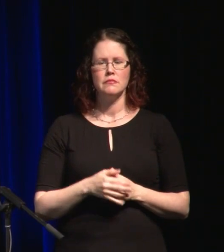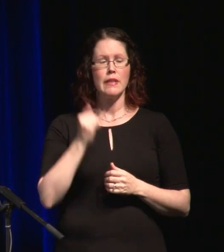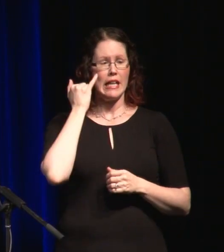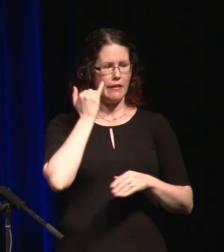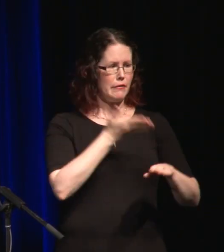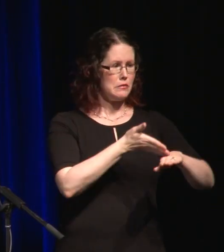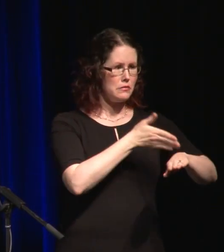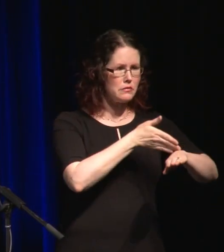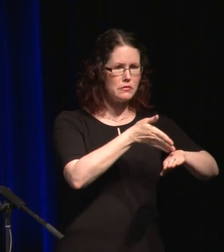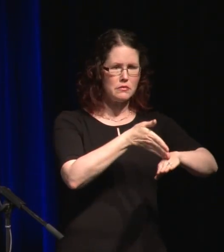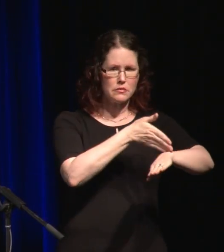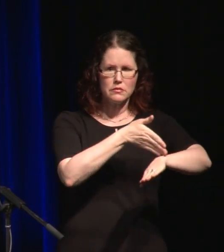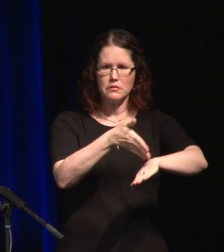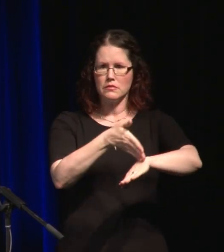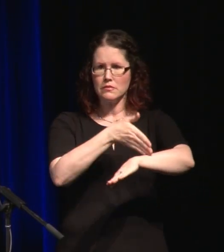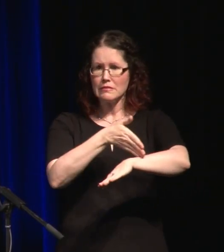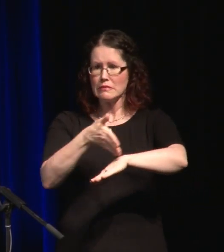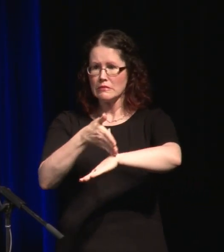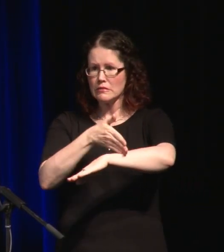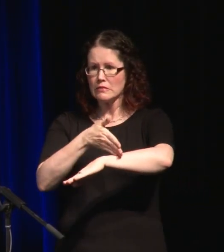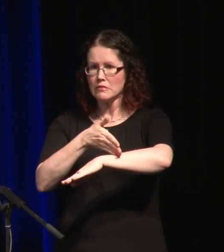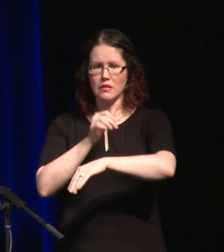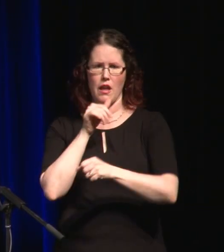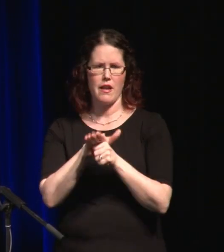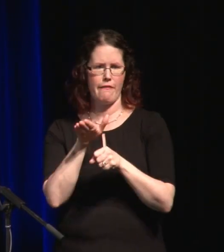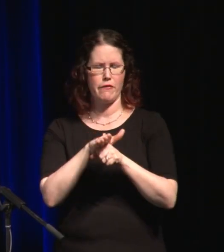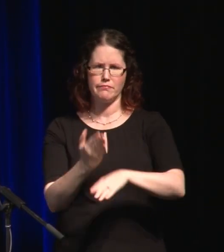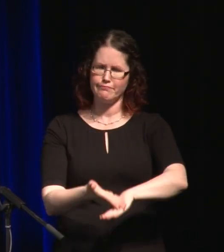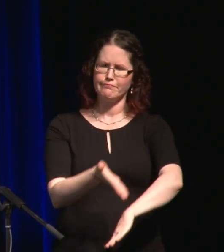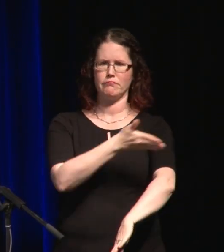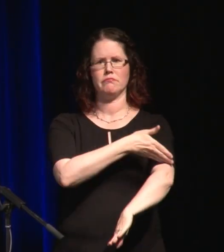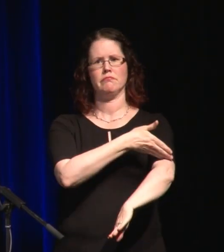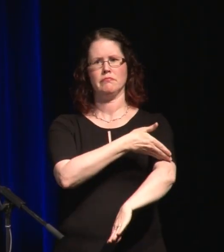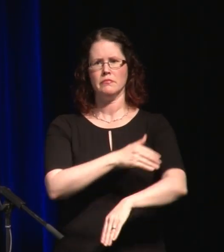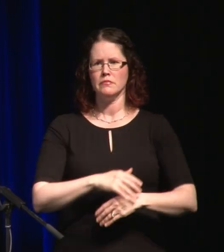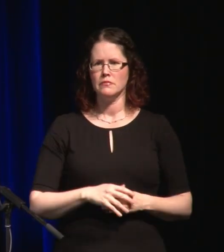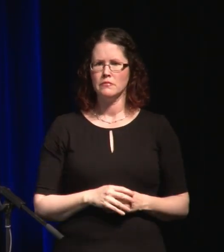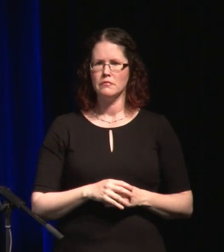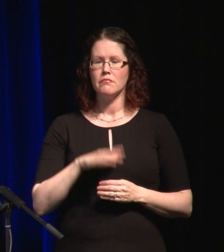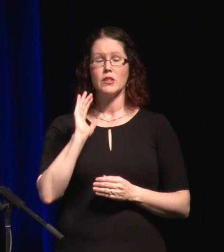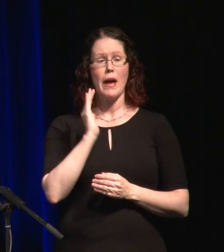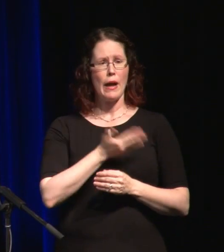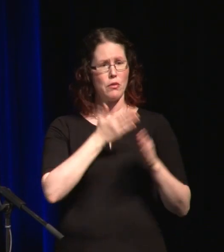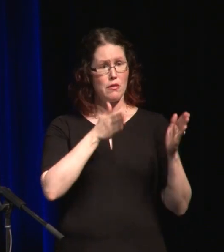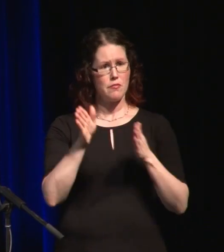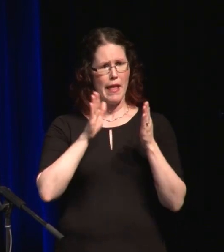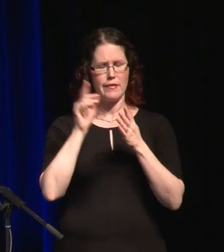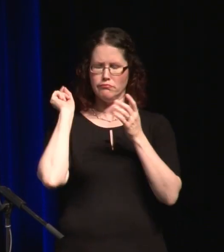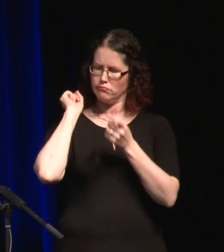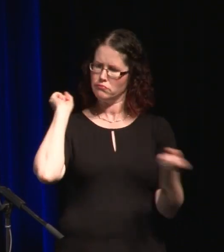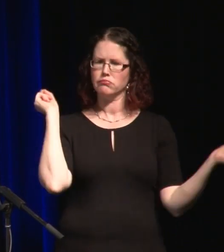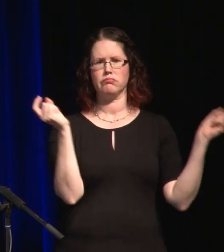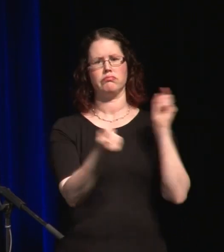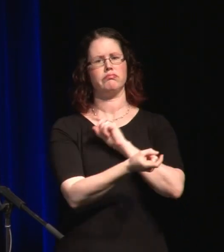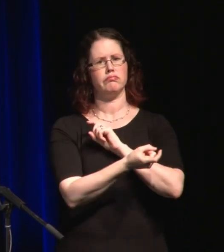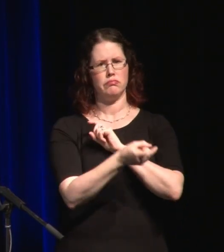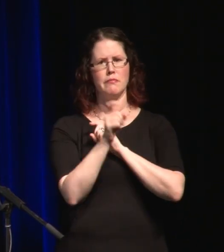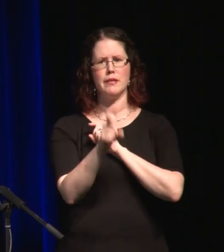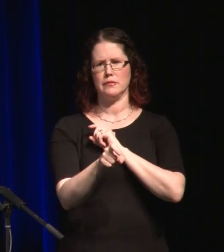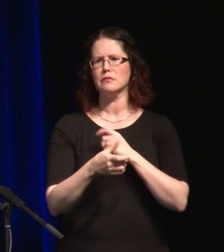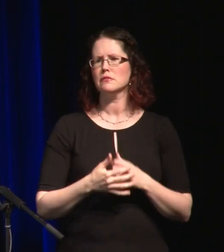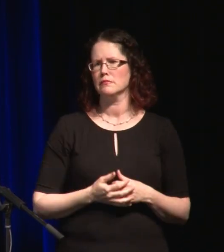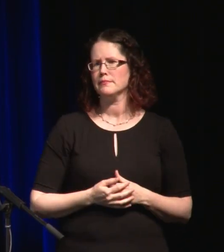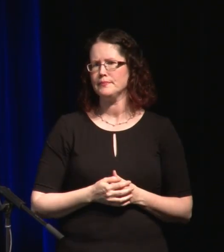there simply wasn't going to do. We had to do an about-face, a 180-degree